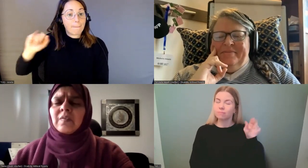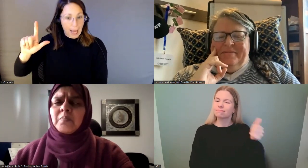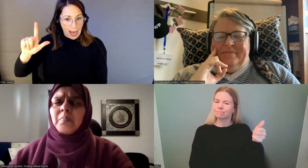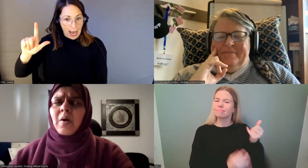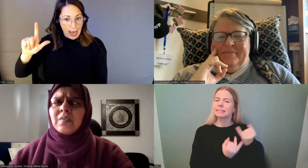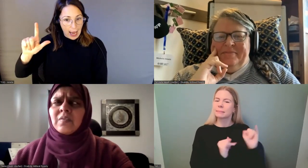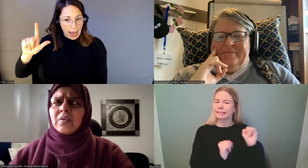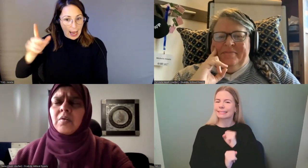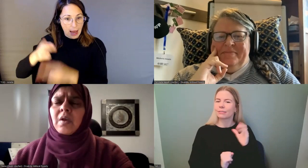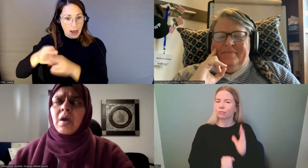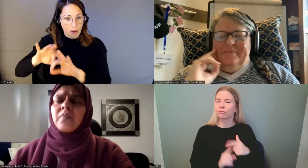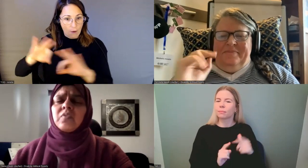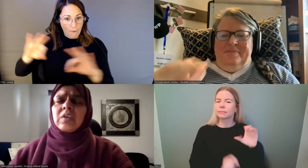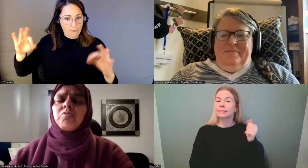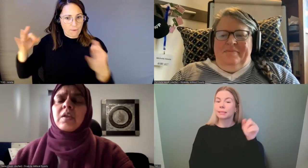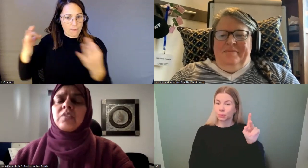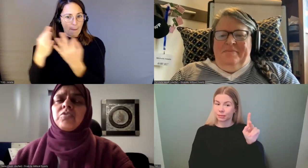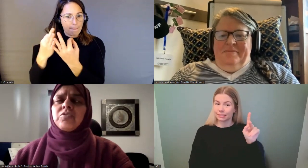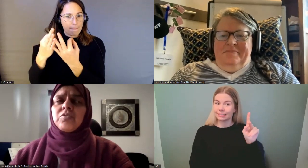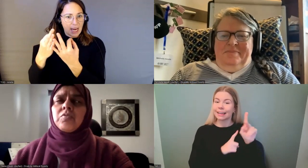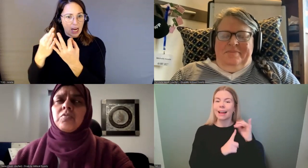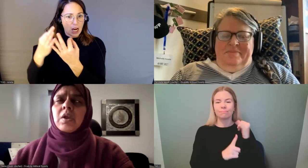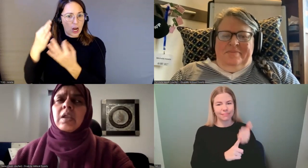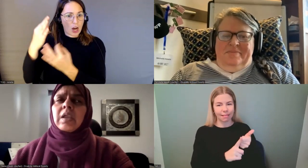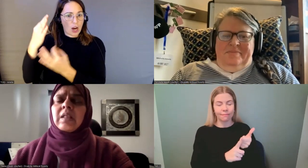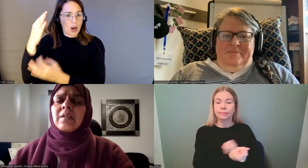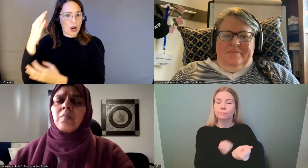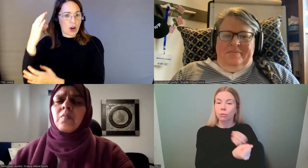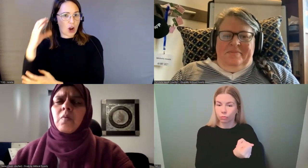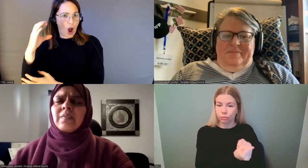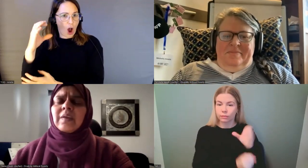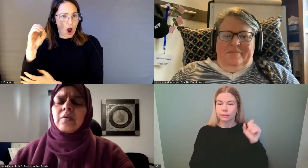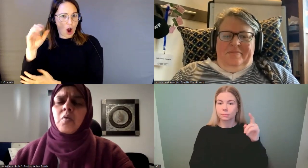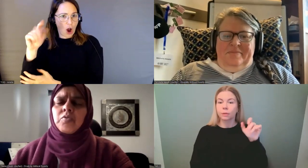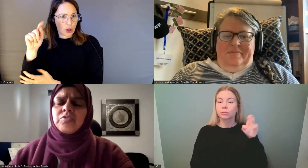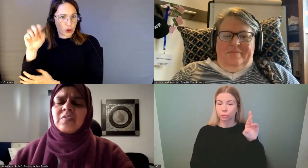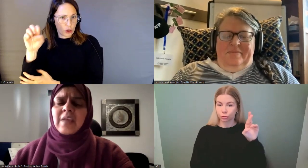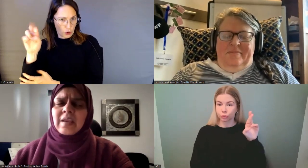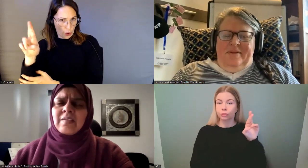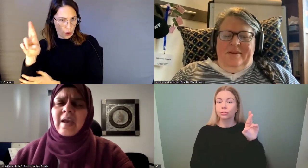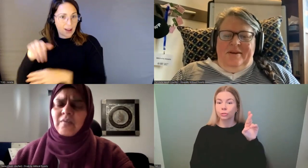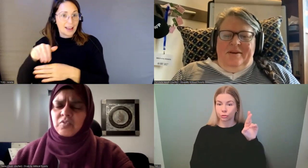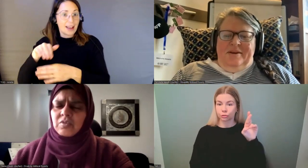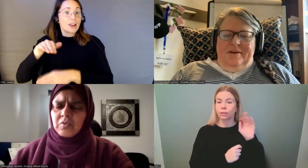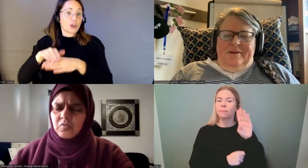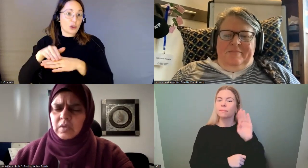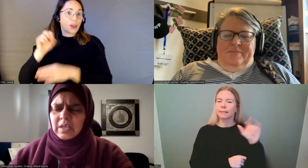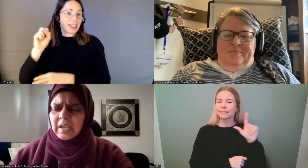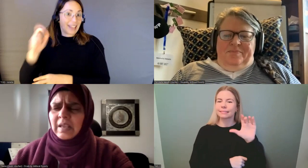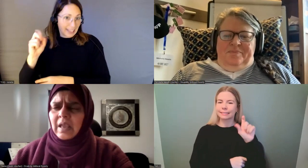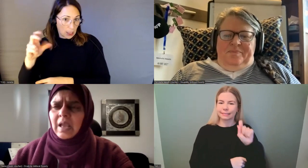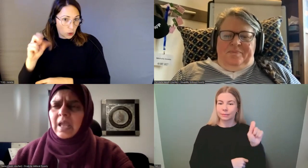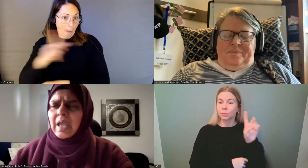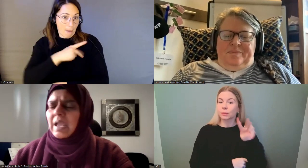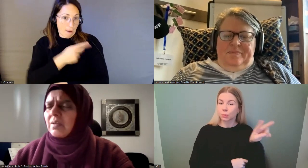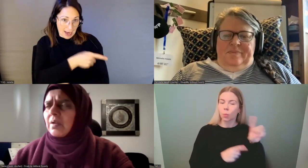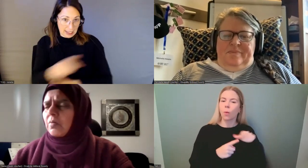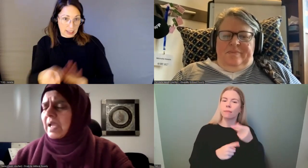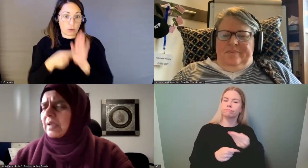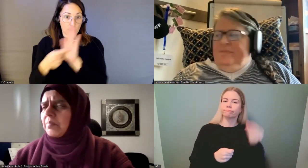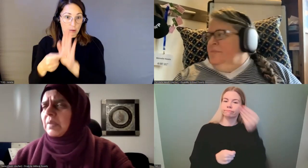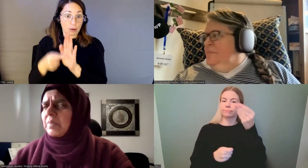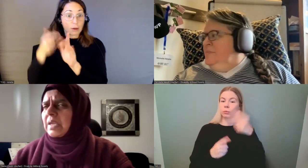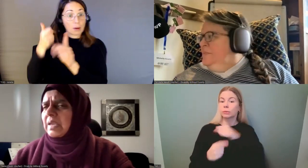to be the sponsor of C22 once it goes to Senate after third reading,